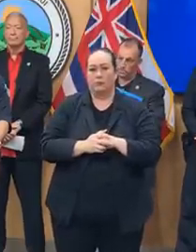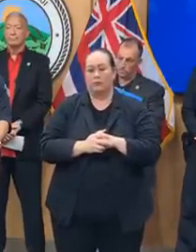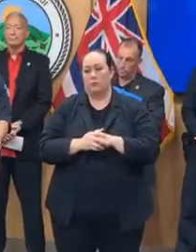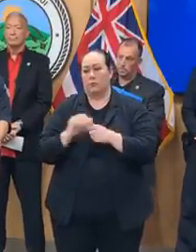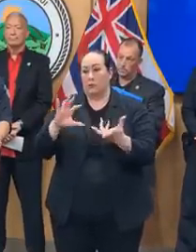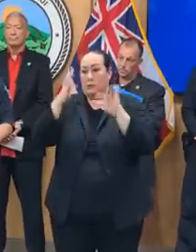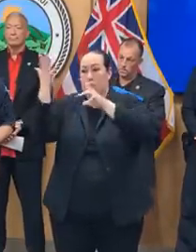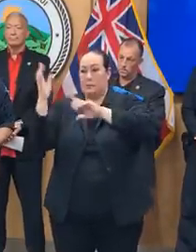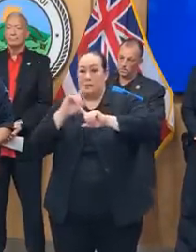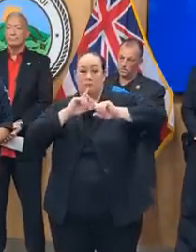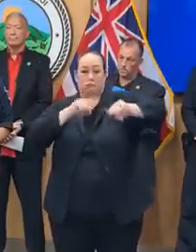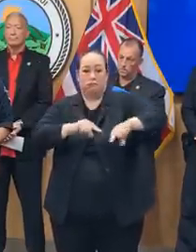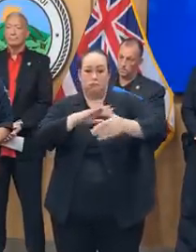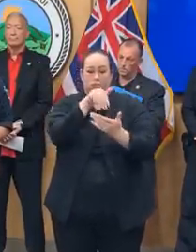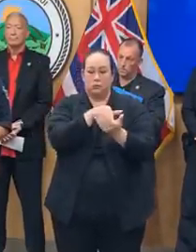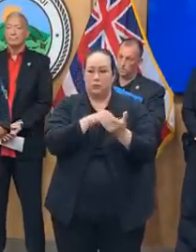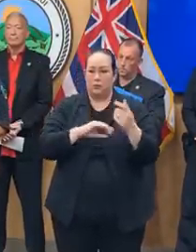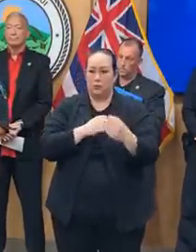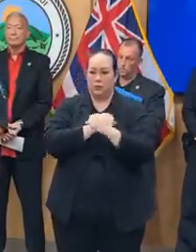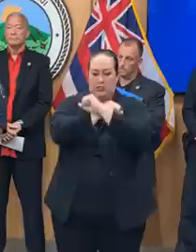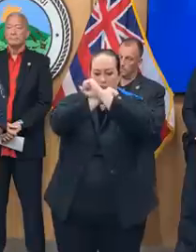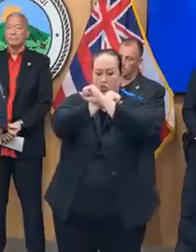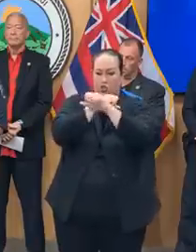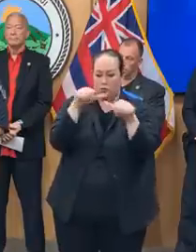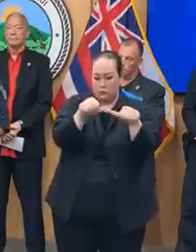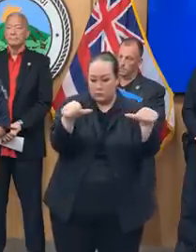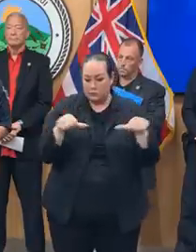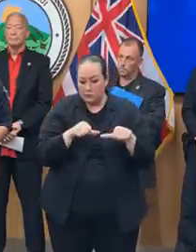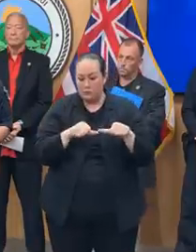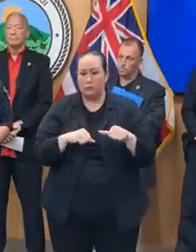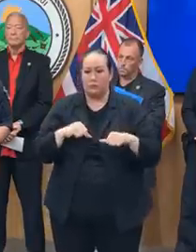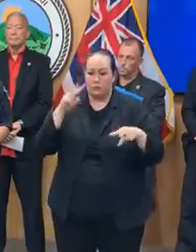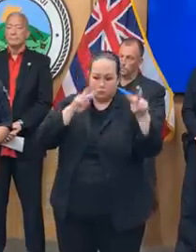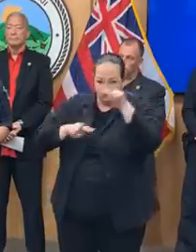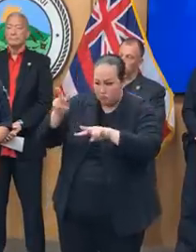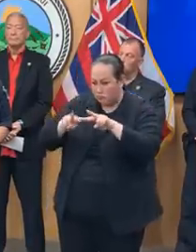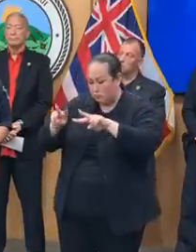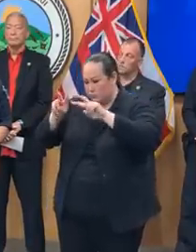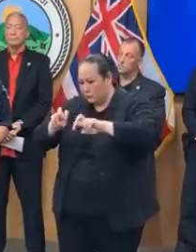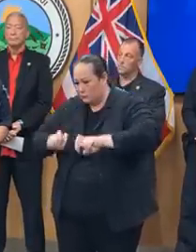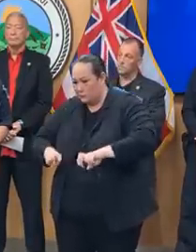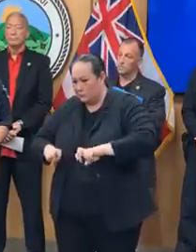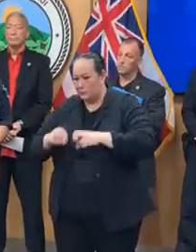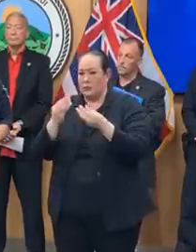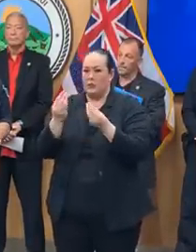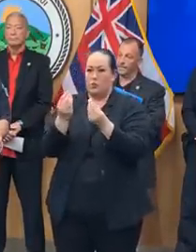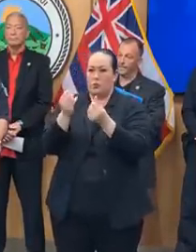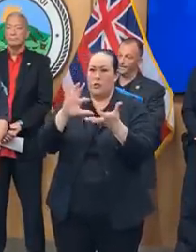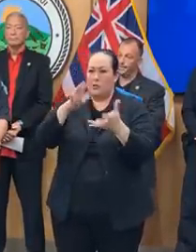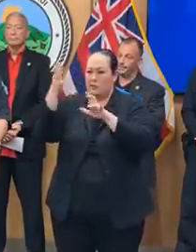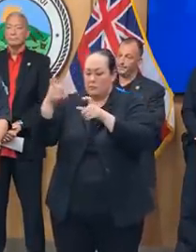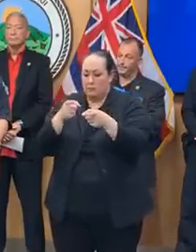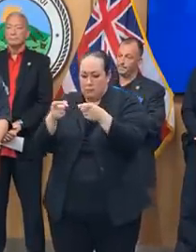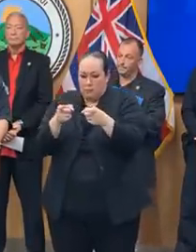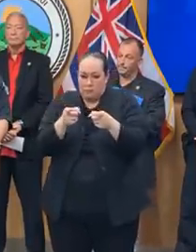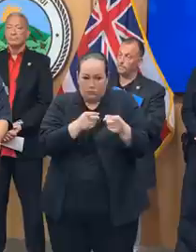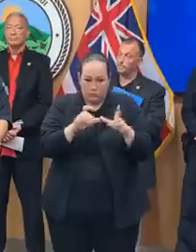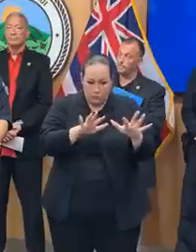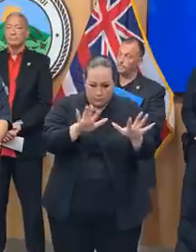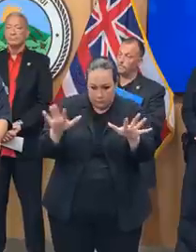Center, the security of the impacted area, damage assessments, debris management, and donation management. We are